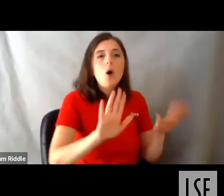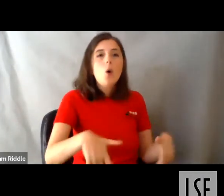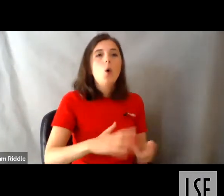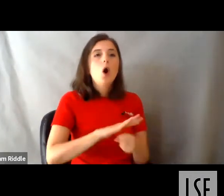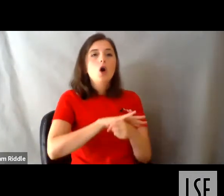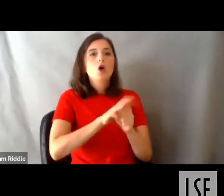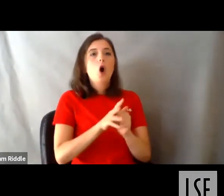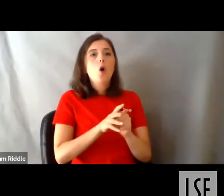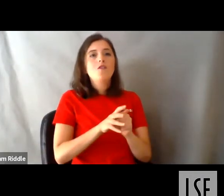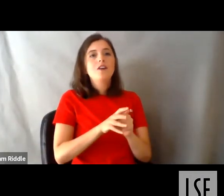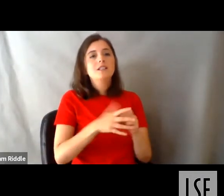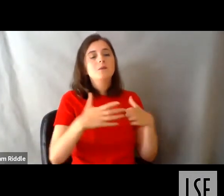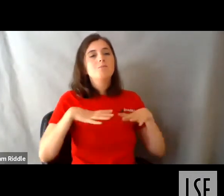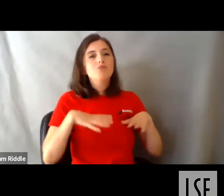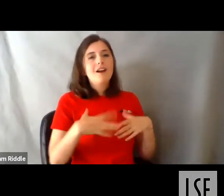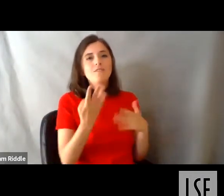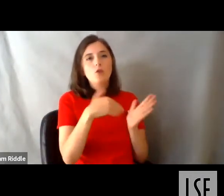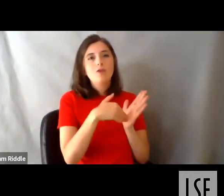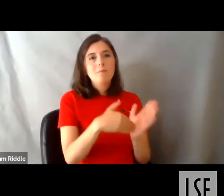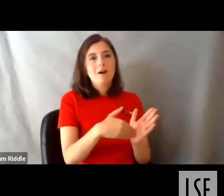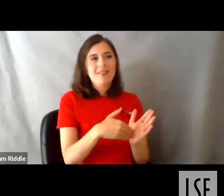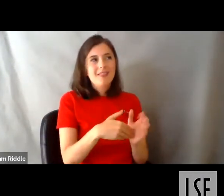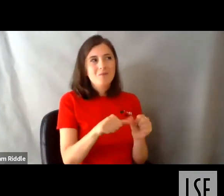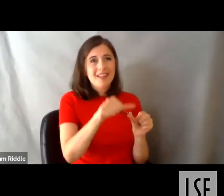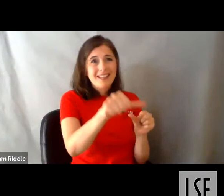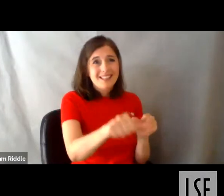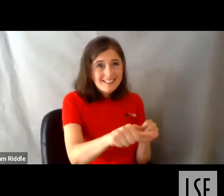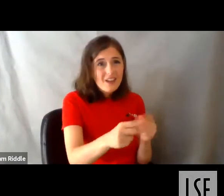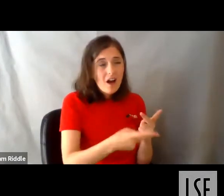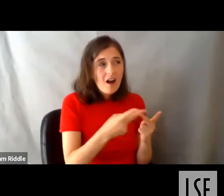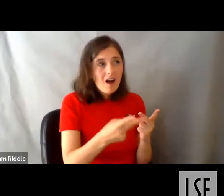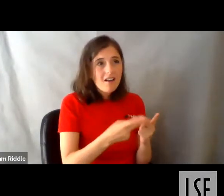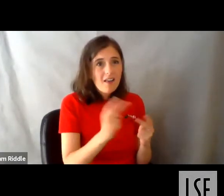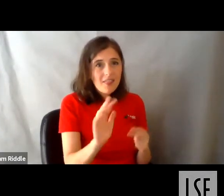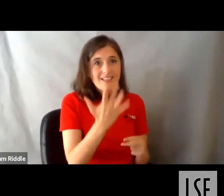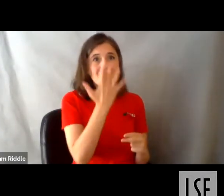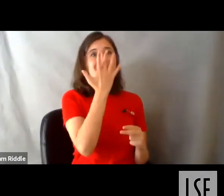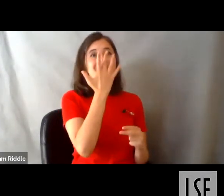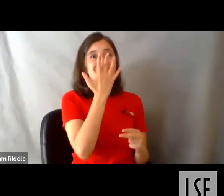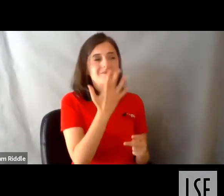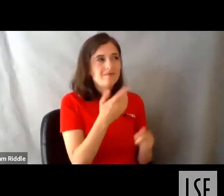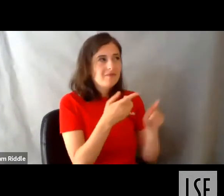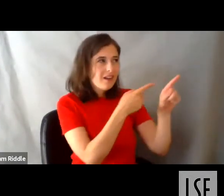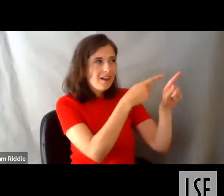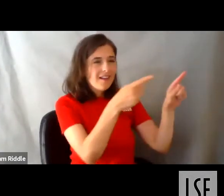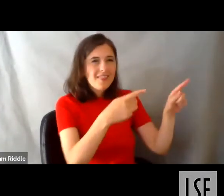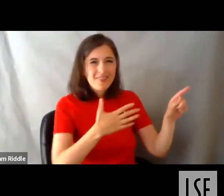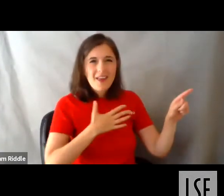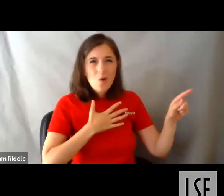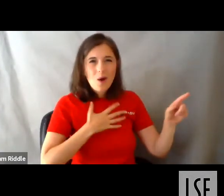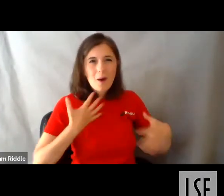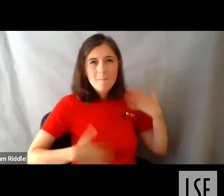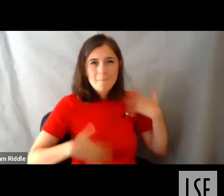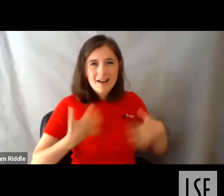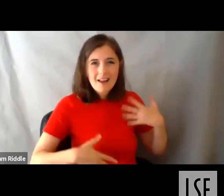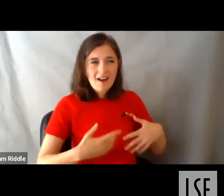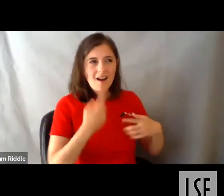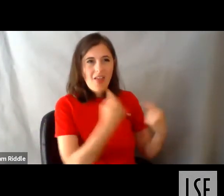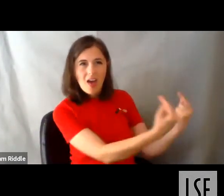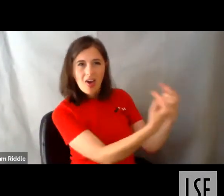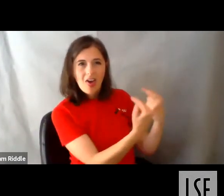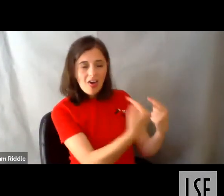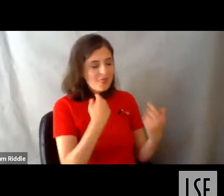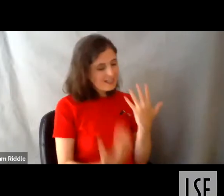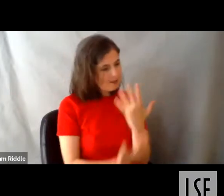Now another deadline. They're feeding off my panic. Got a vendetta against us. This is modern eugenics